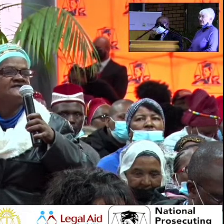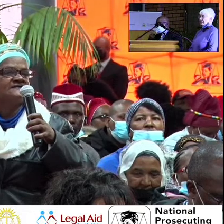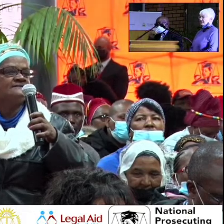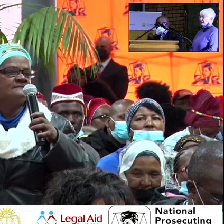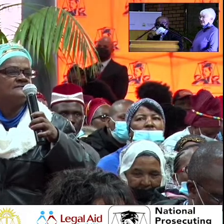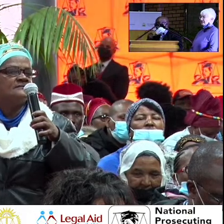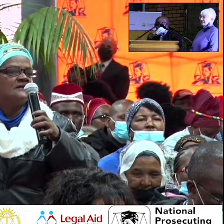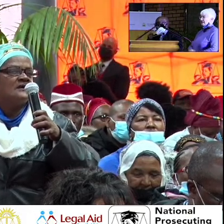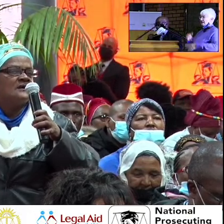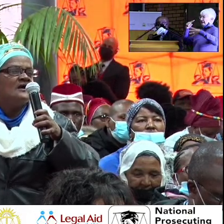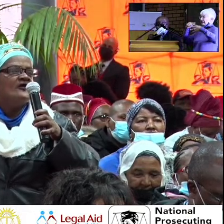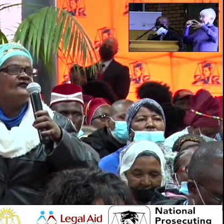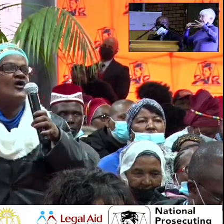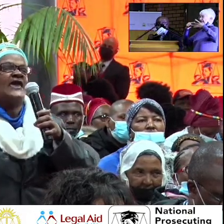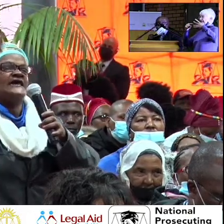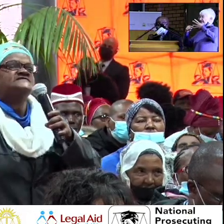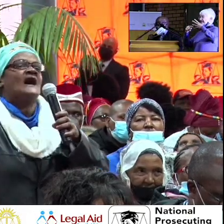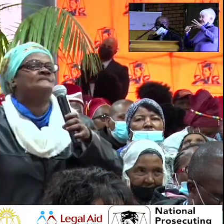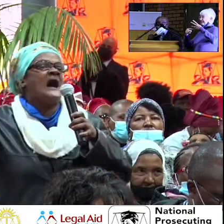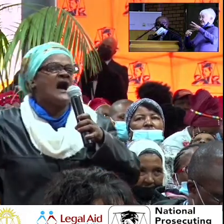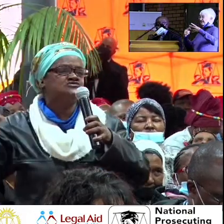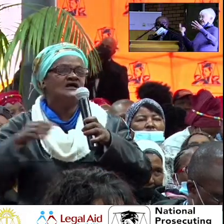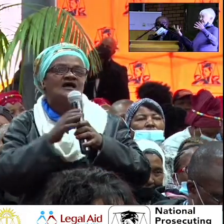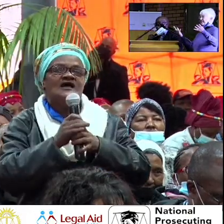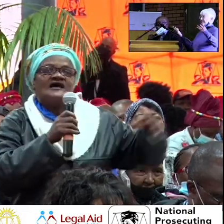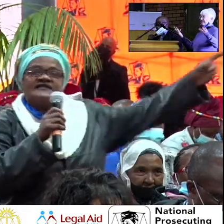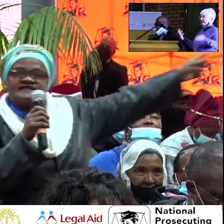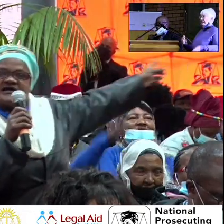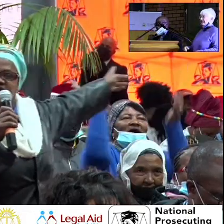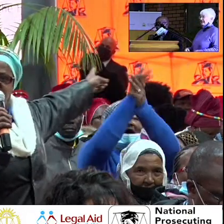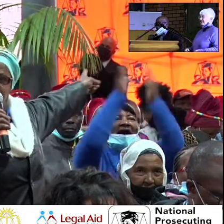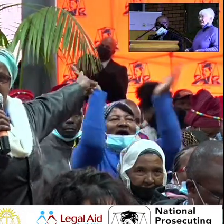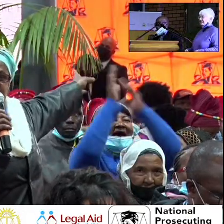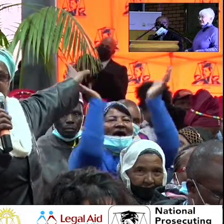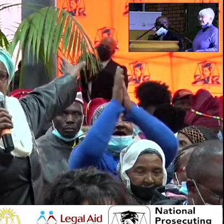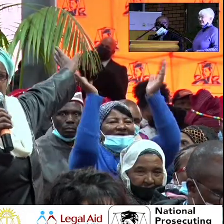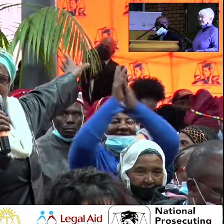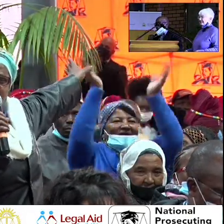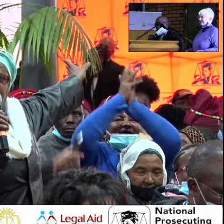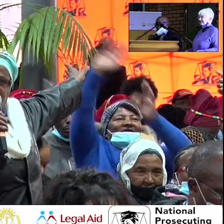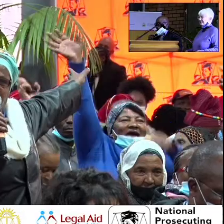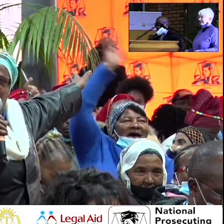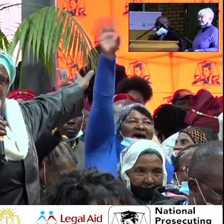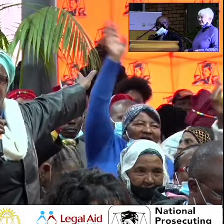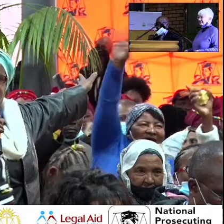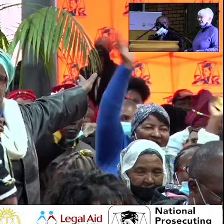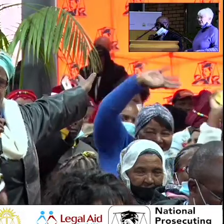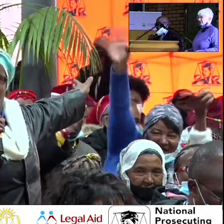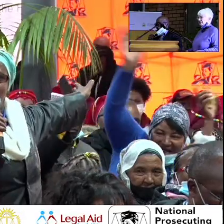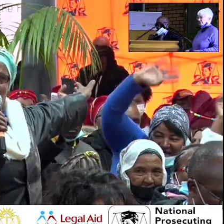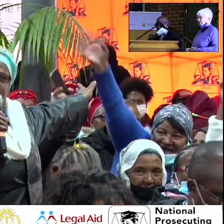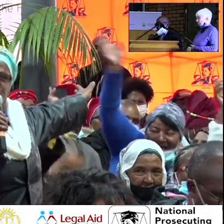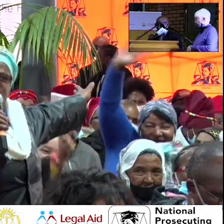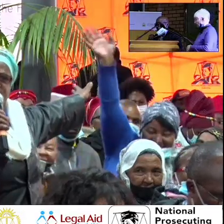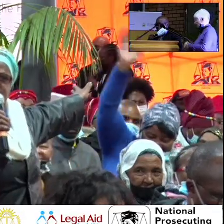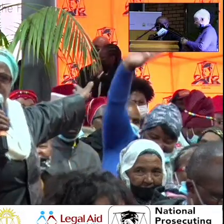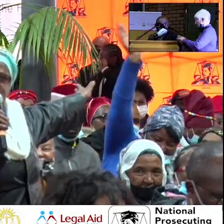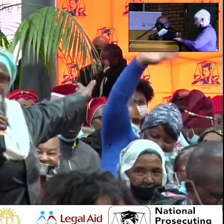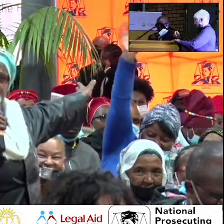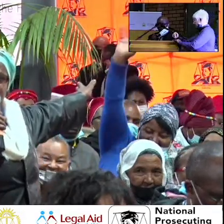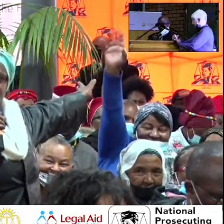Wi-Fi's. Forget about the crime that happens in our